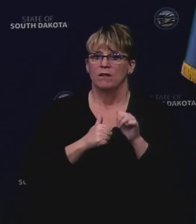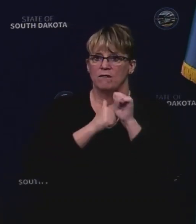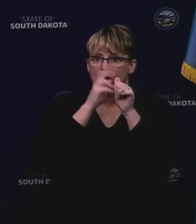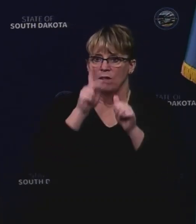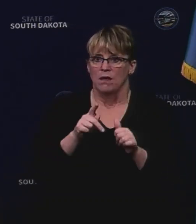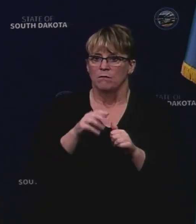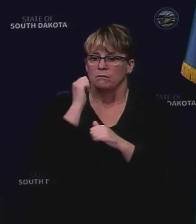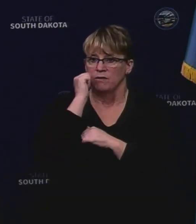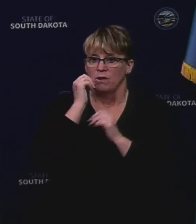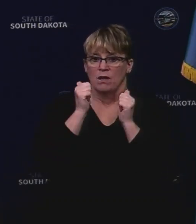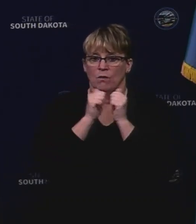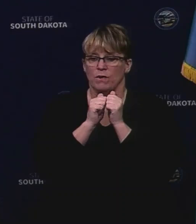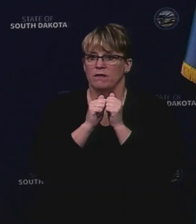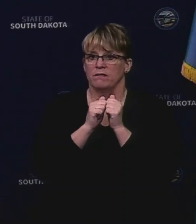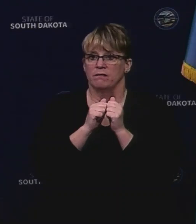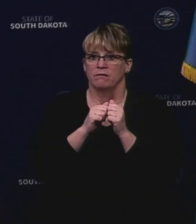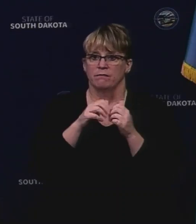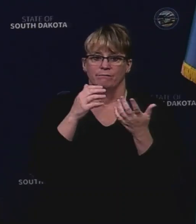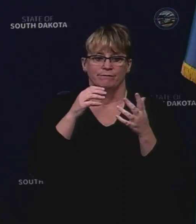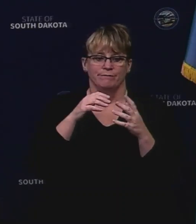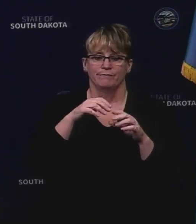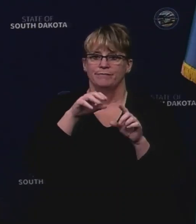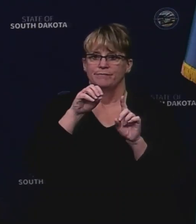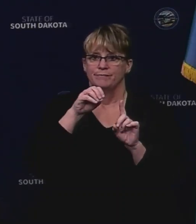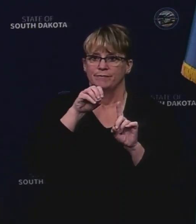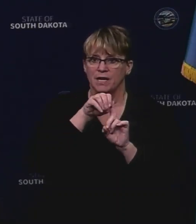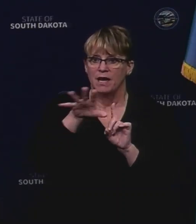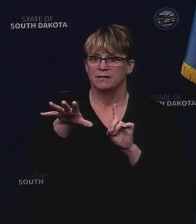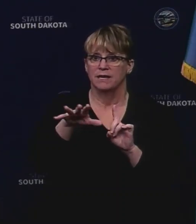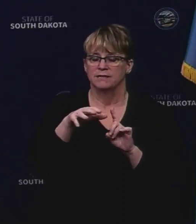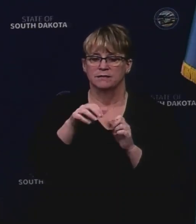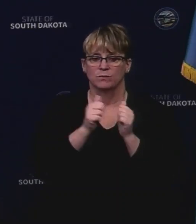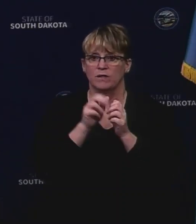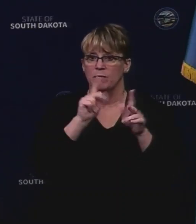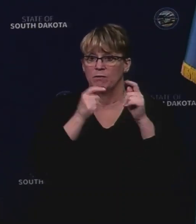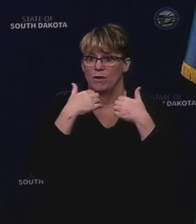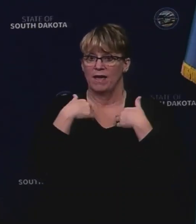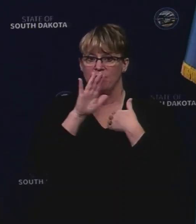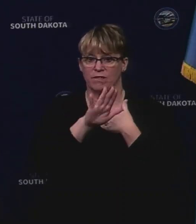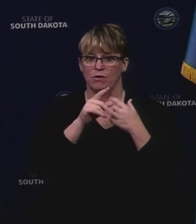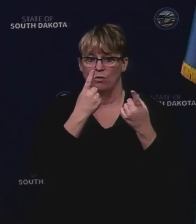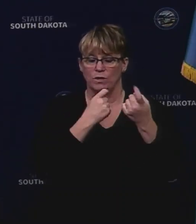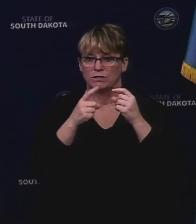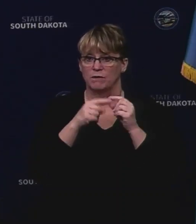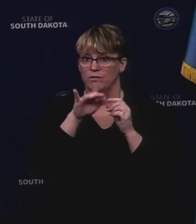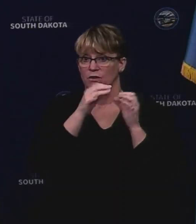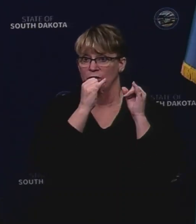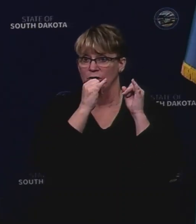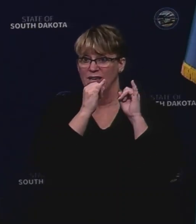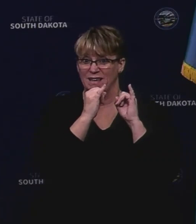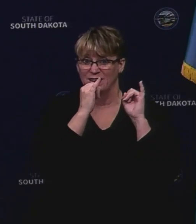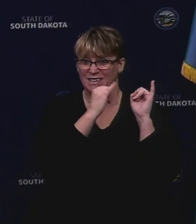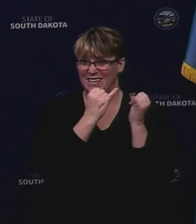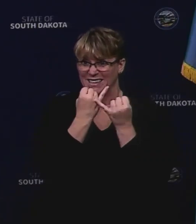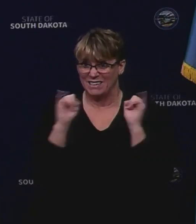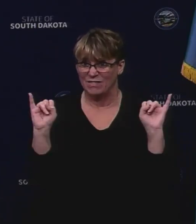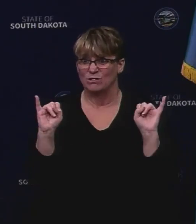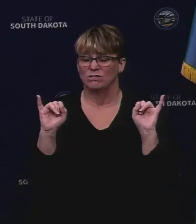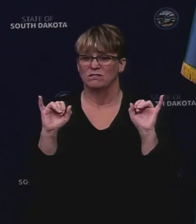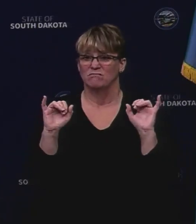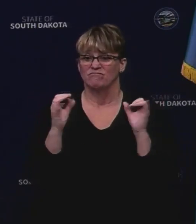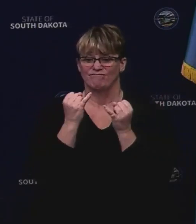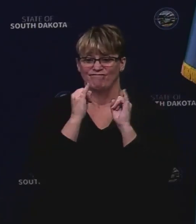with contacts of people that have questions about their individual situation, and that can be relative to where they